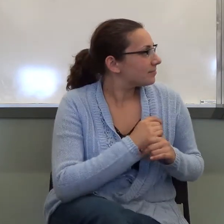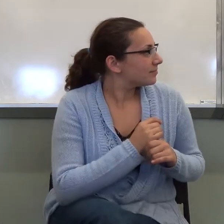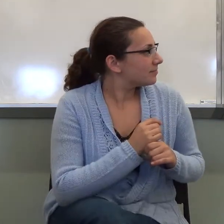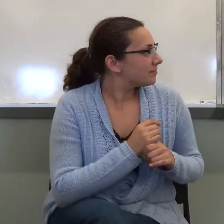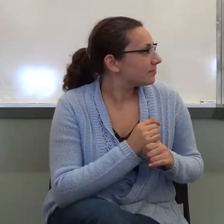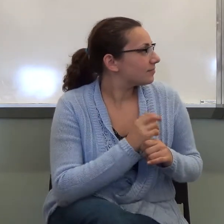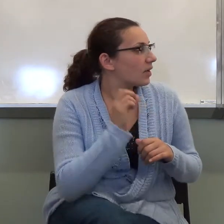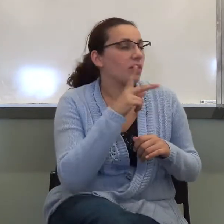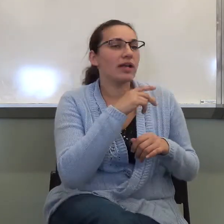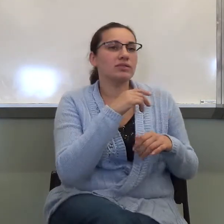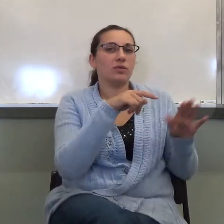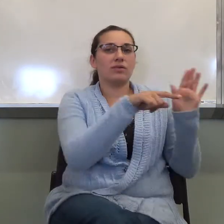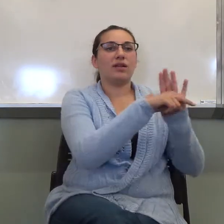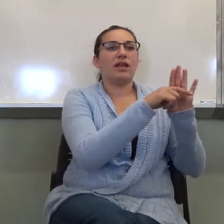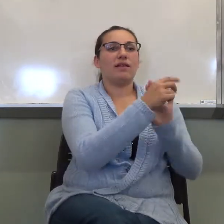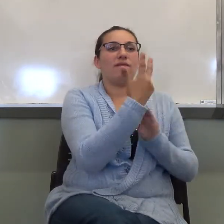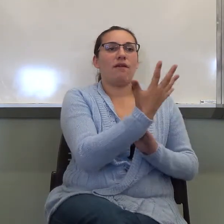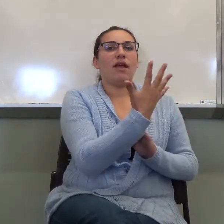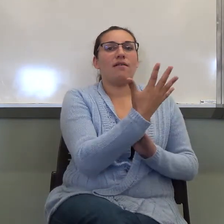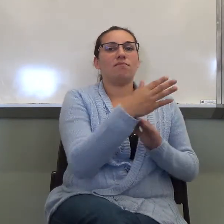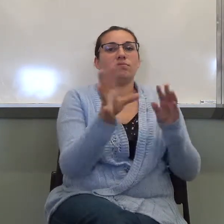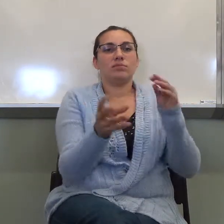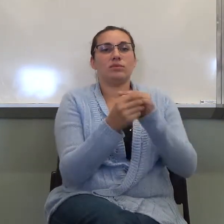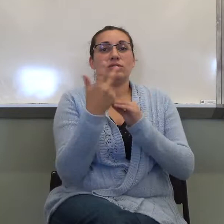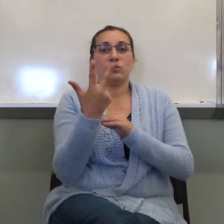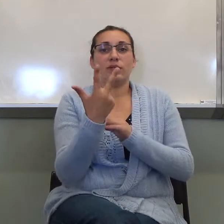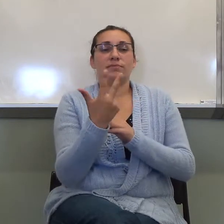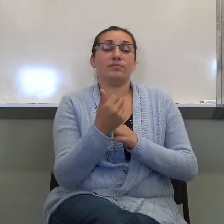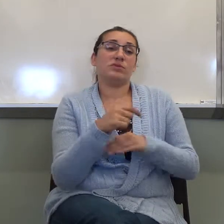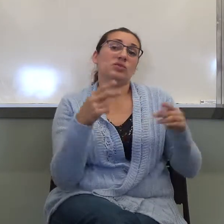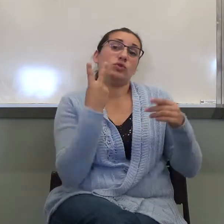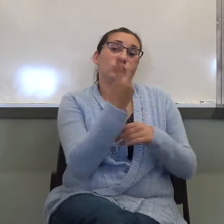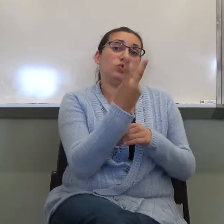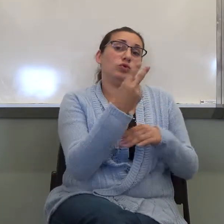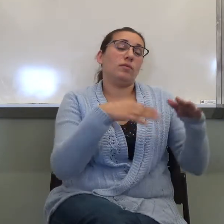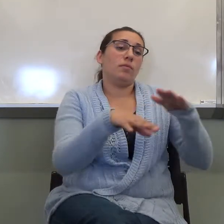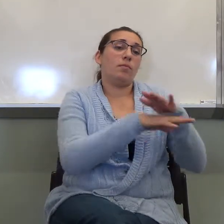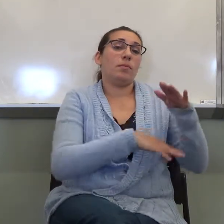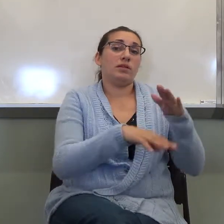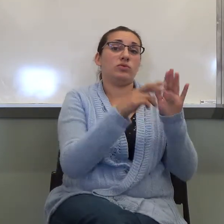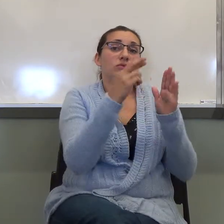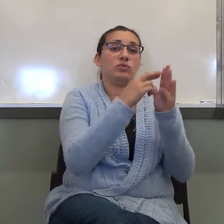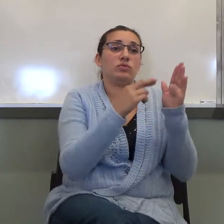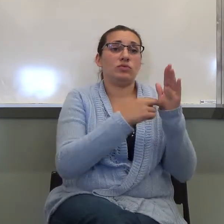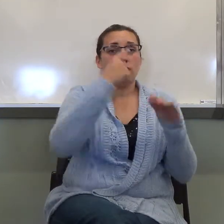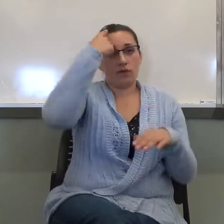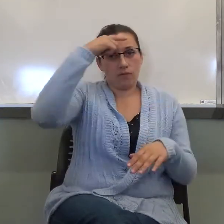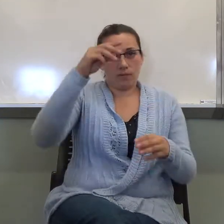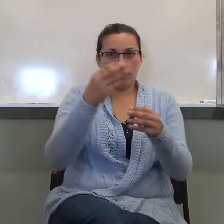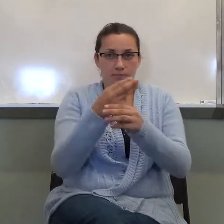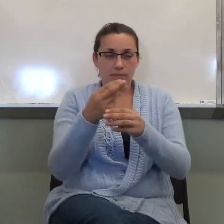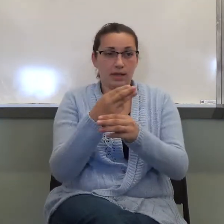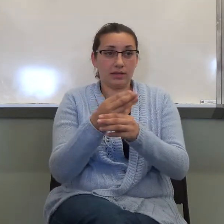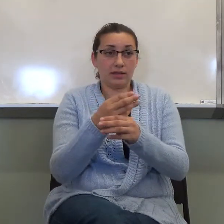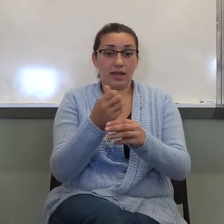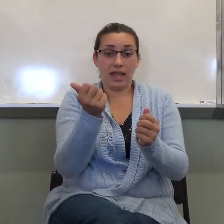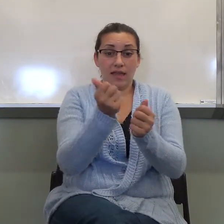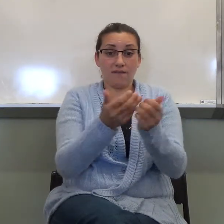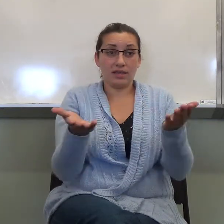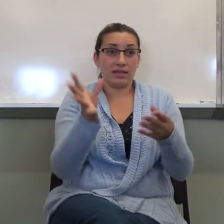rules. By the way, these are the two most basic rules of arithmetic. This is it. Everything else in arithmetic depends on these